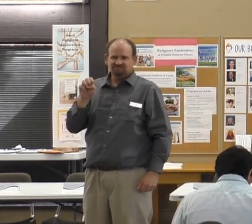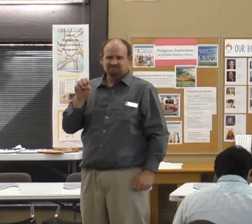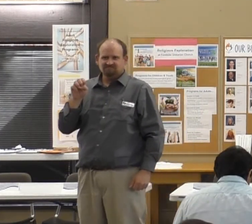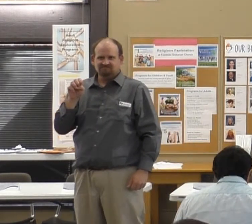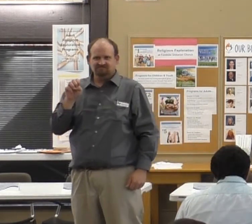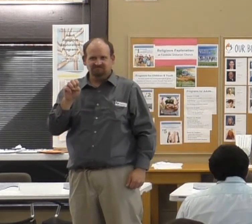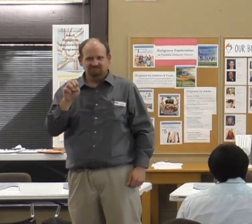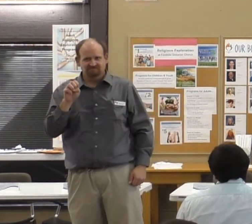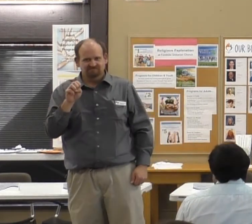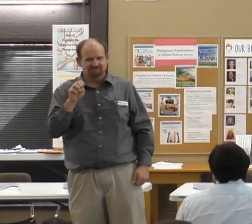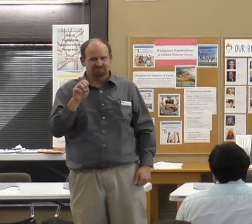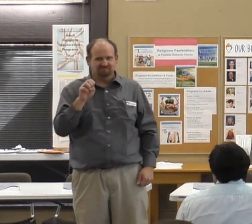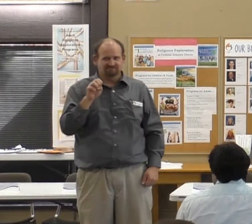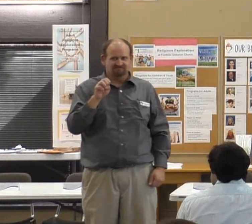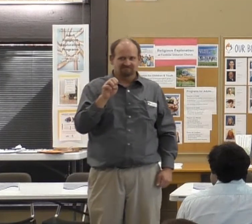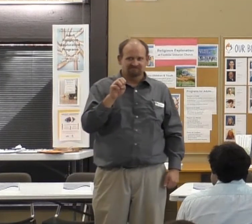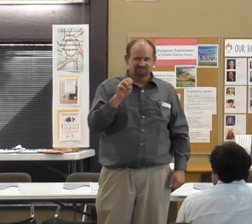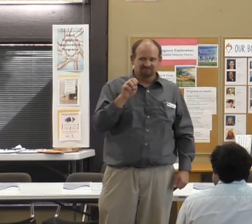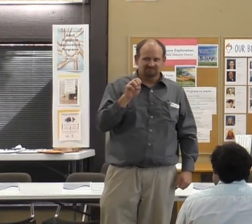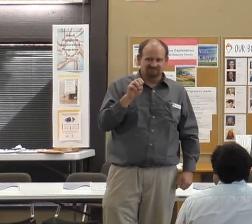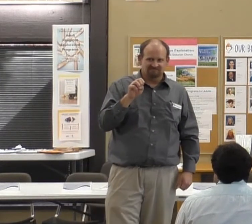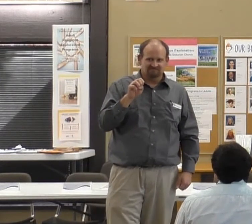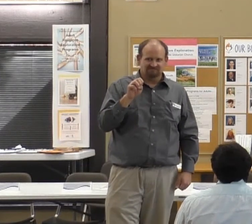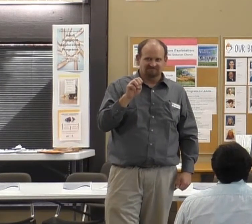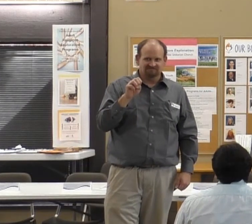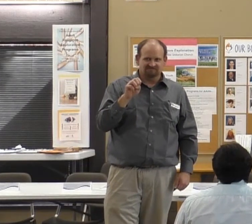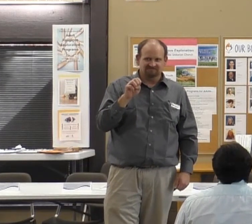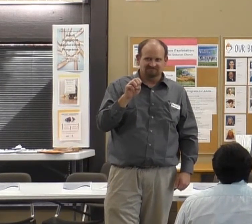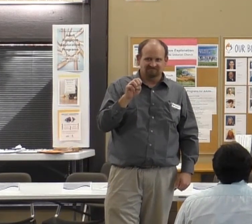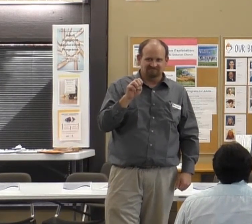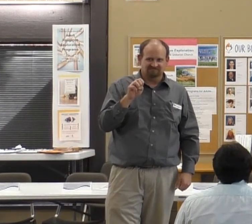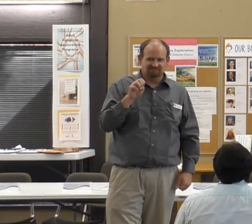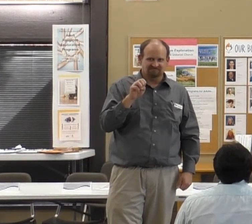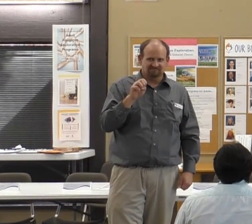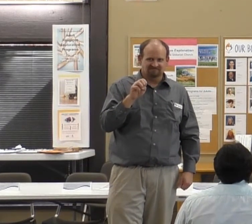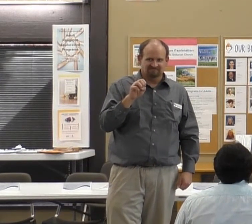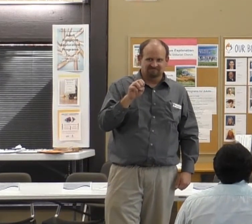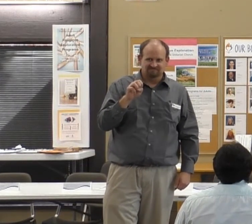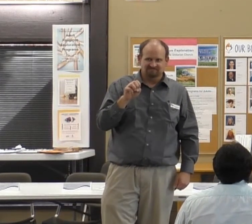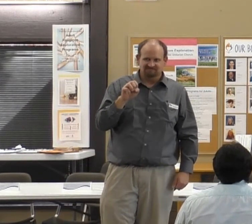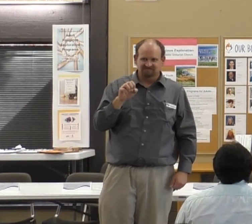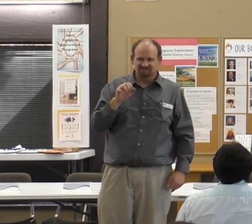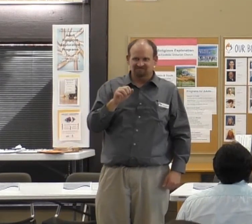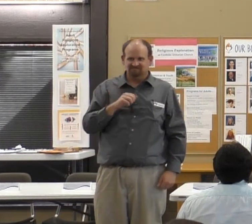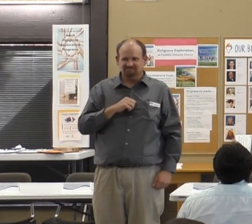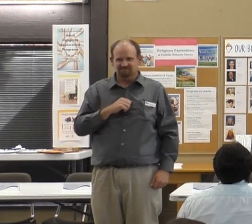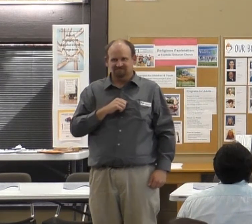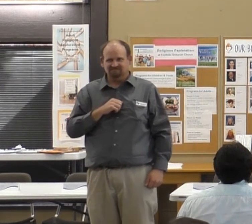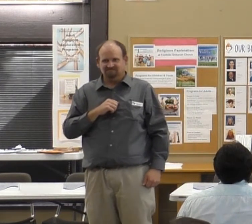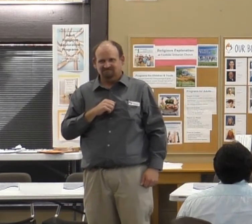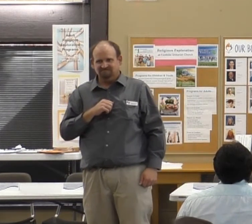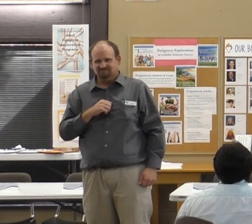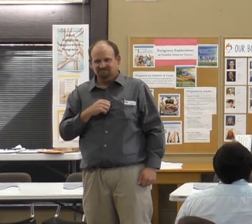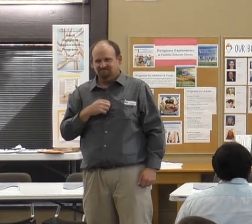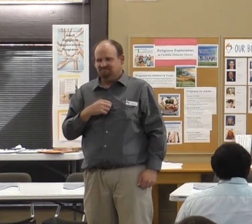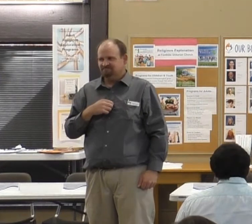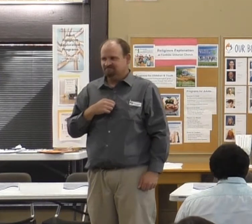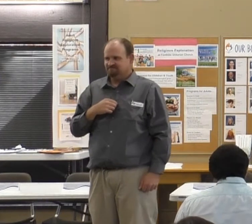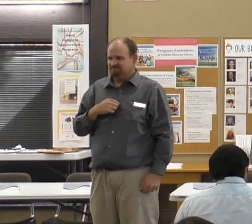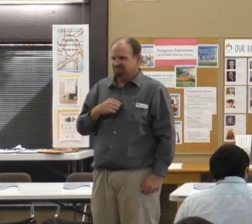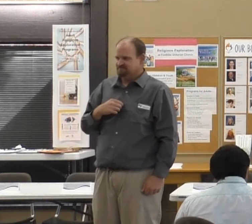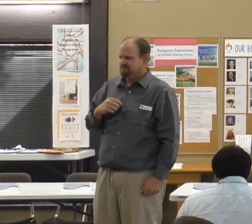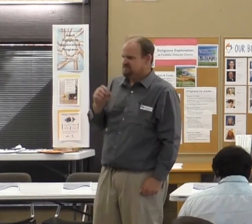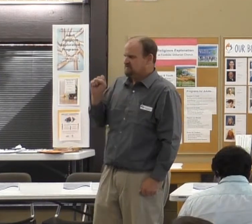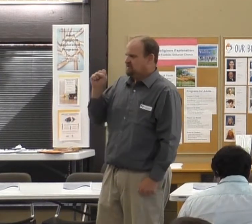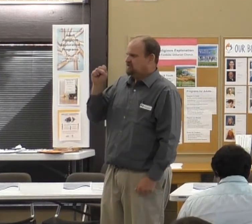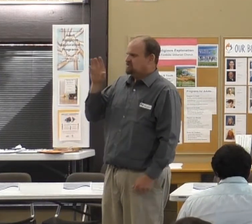it's imperative today that we really relay how the health services impact people who are deaf and hard of hearing and people with